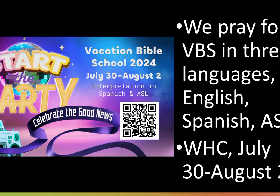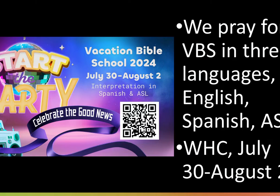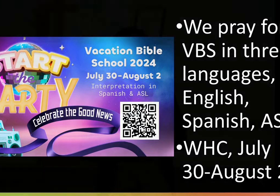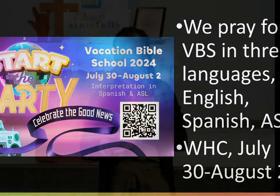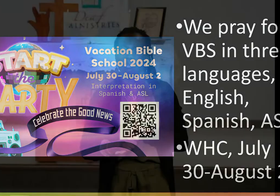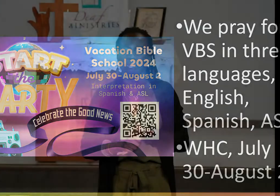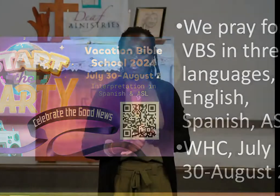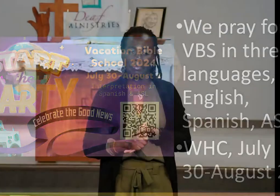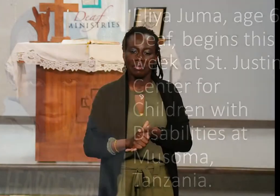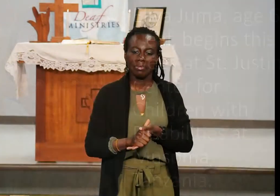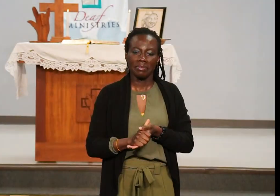Good morning.